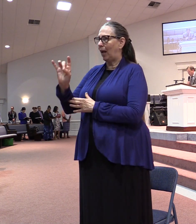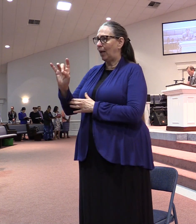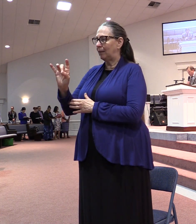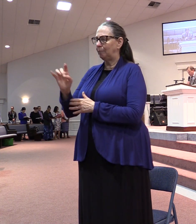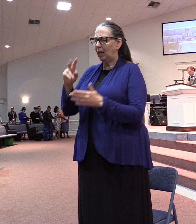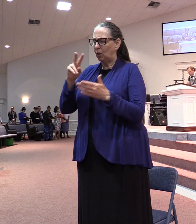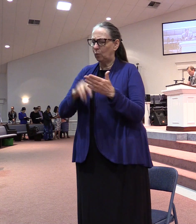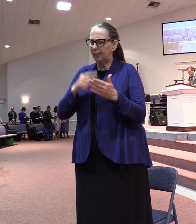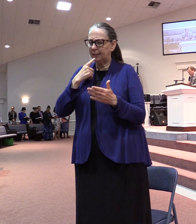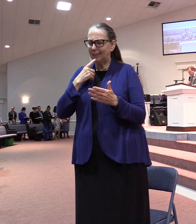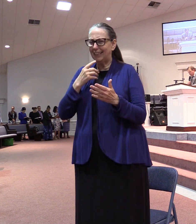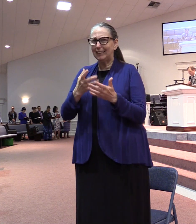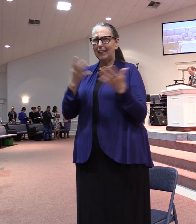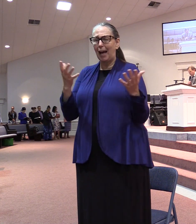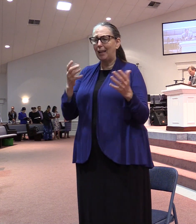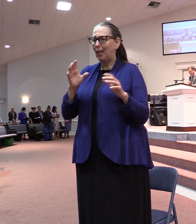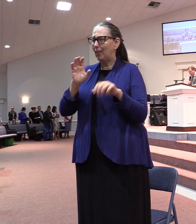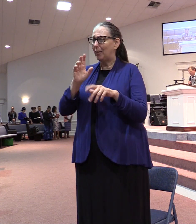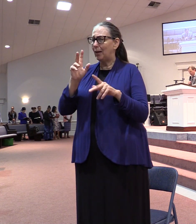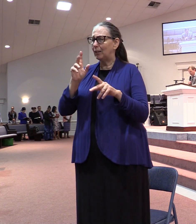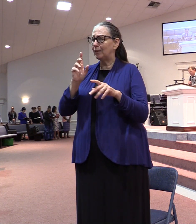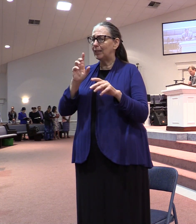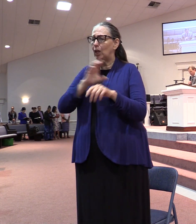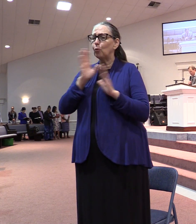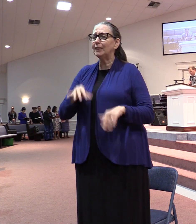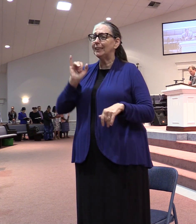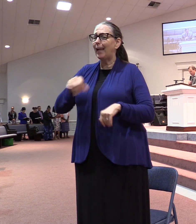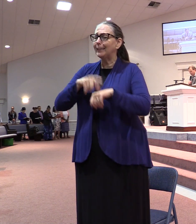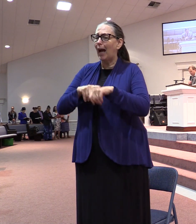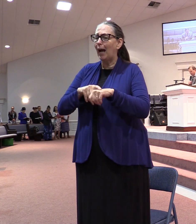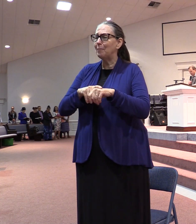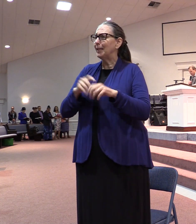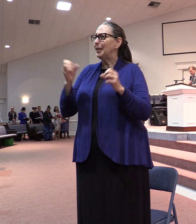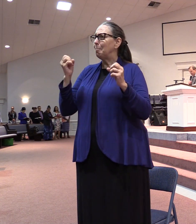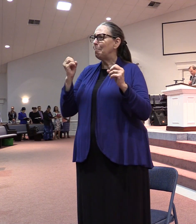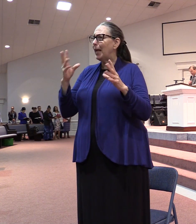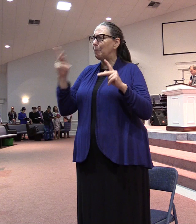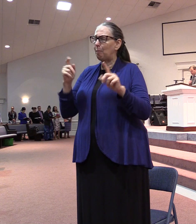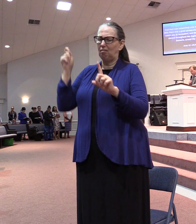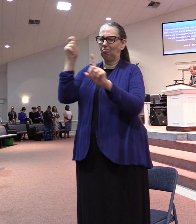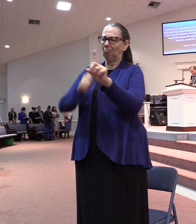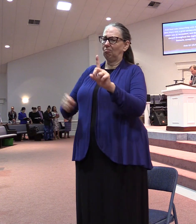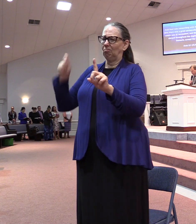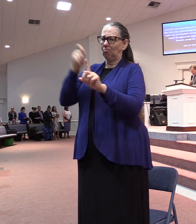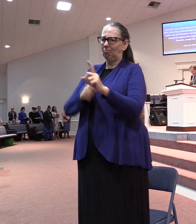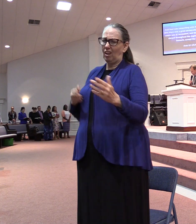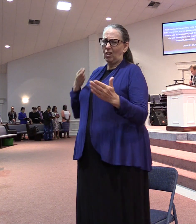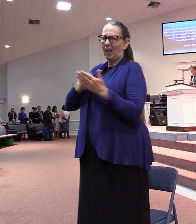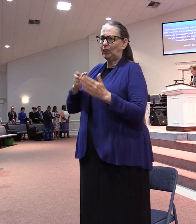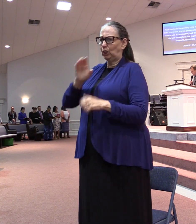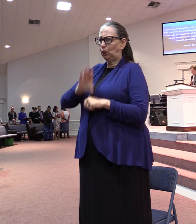against the church. They were all scattered abroad throughout Judea and